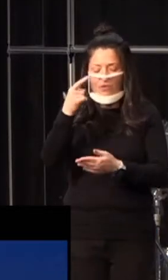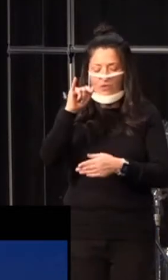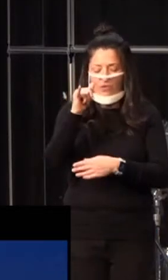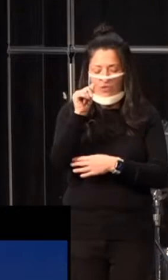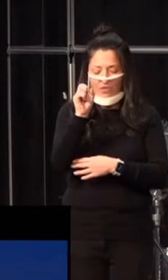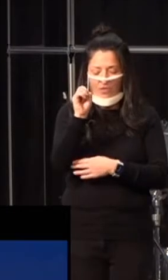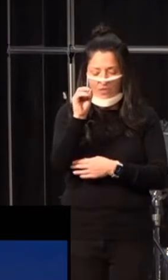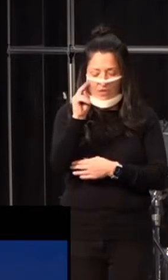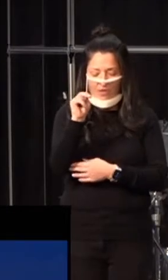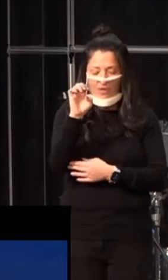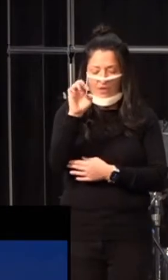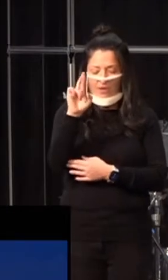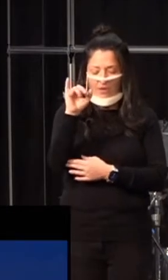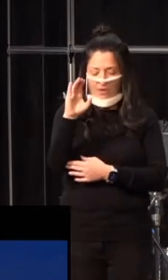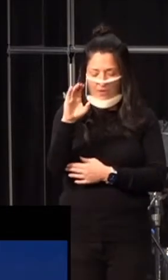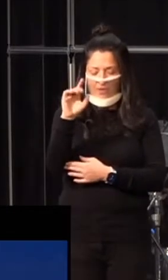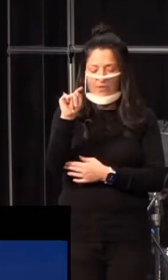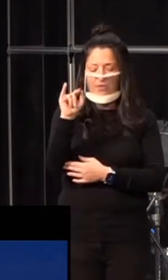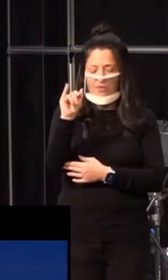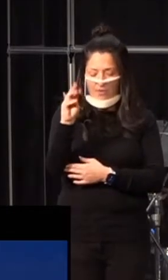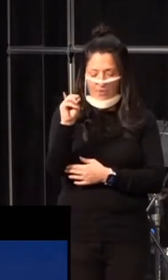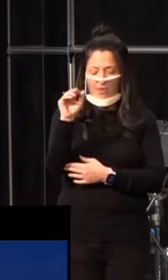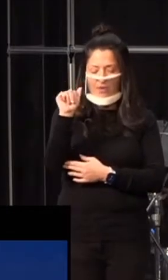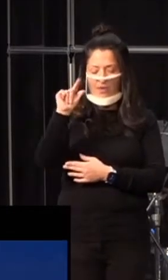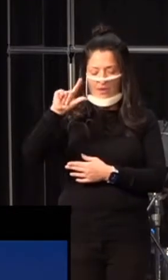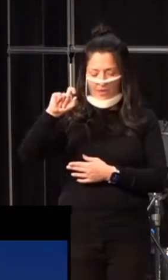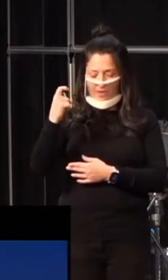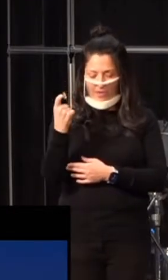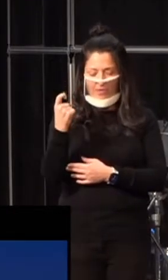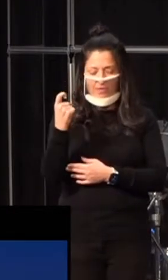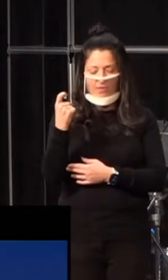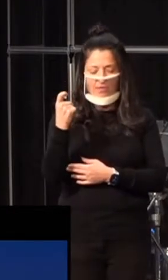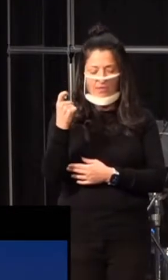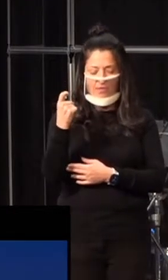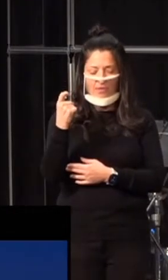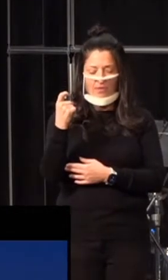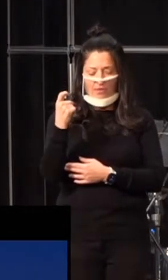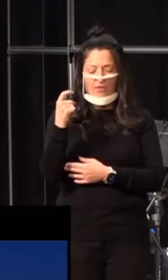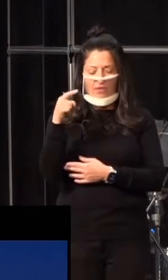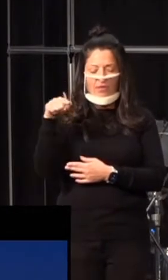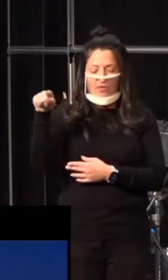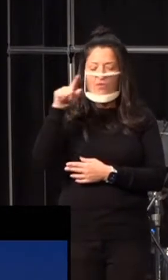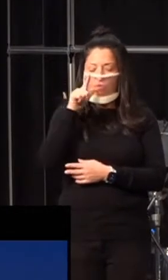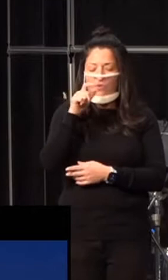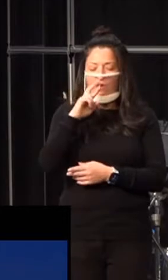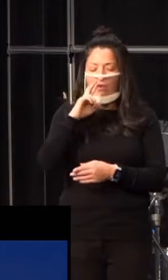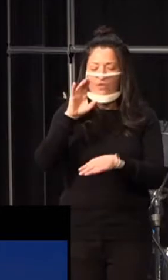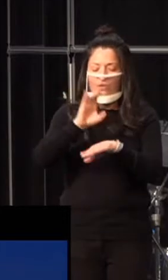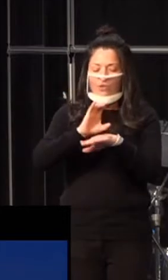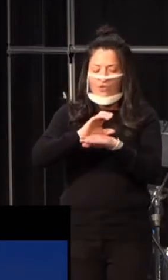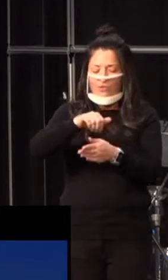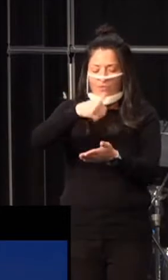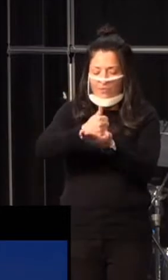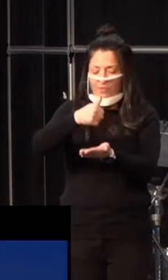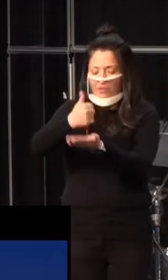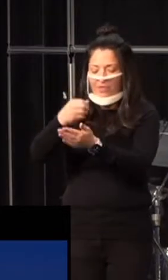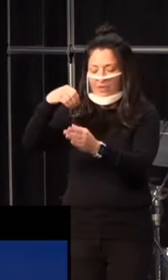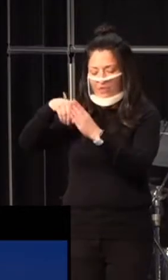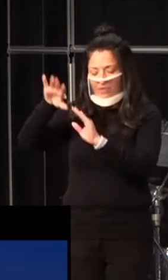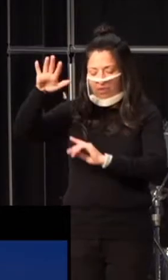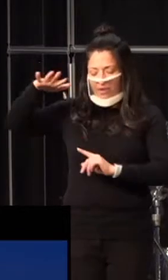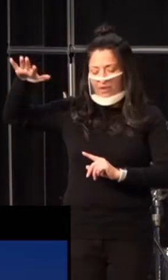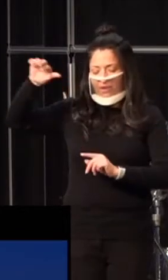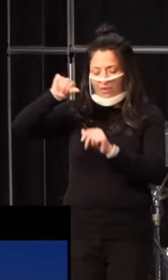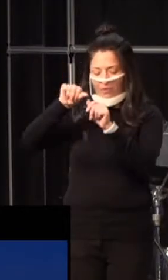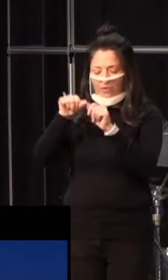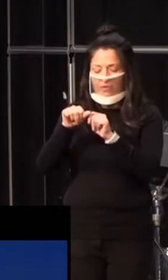Eric and Tim and Alex and Stephanos, these church planters who have a heart for you. Bless their ministry